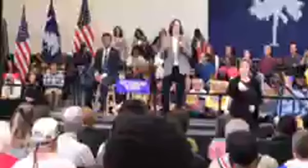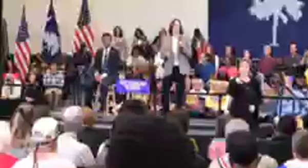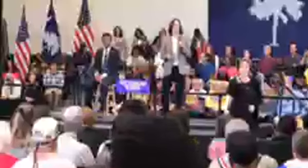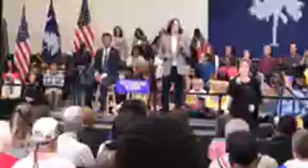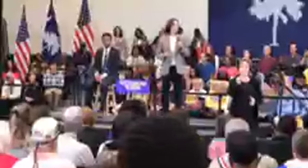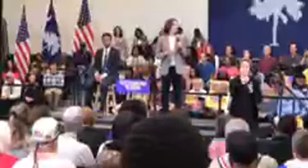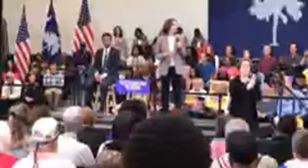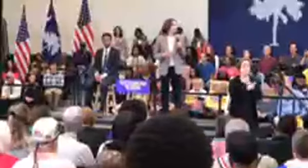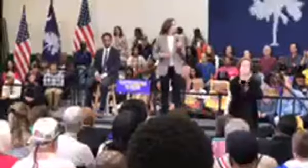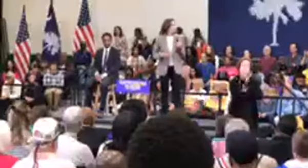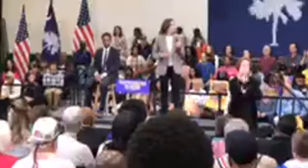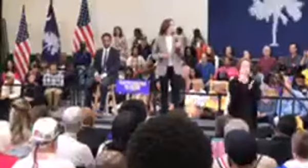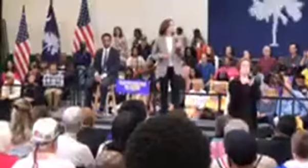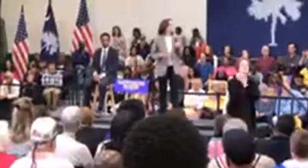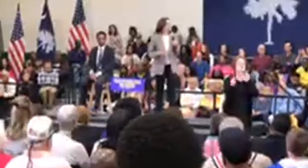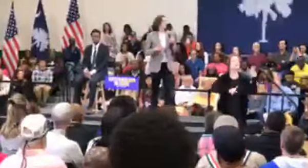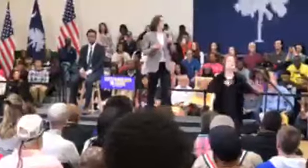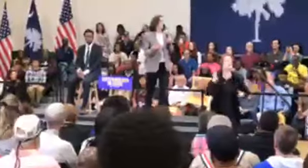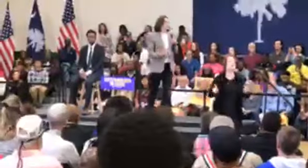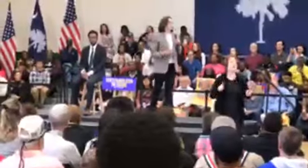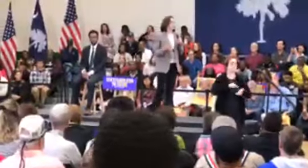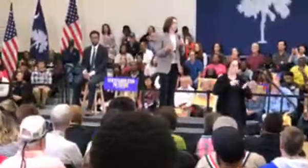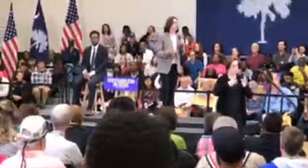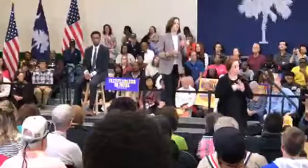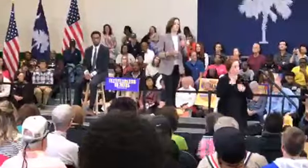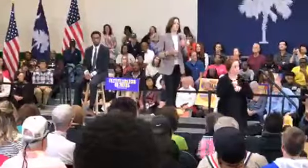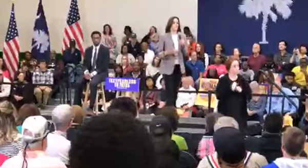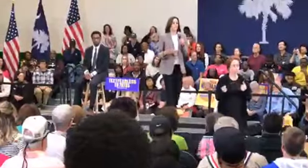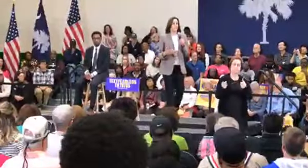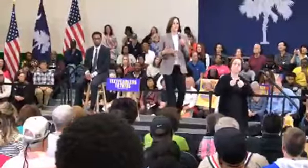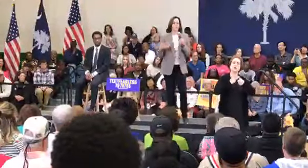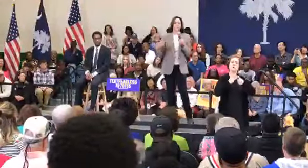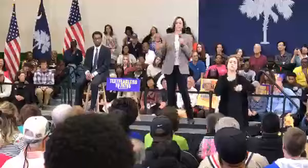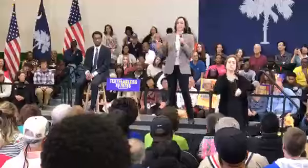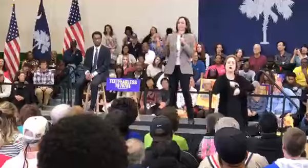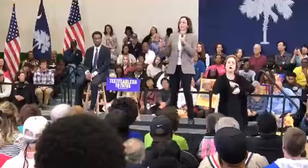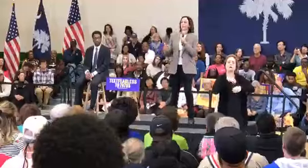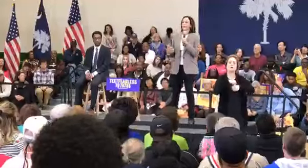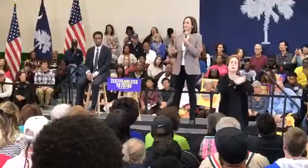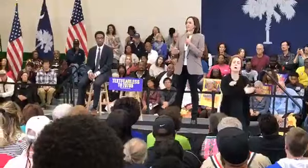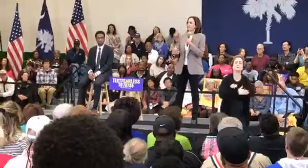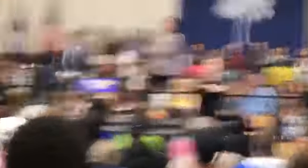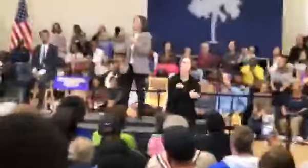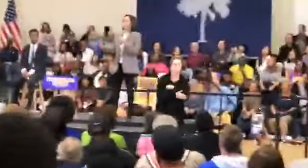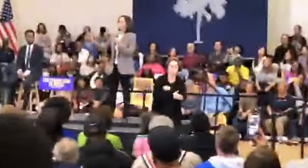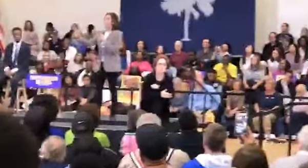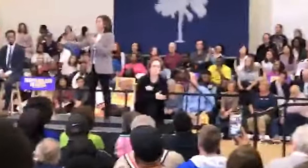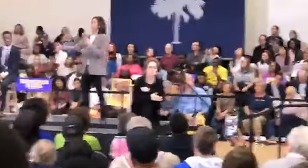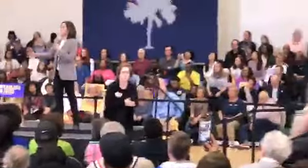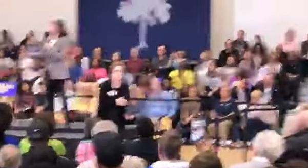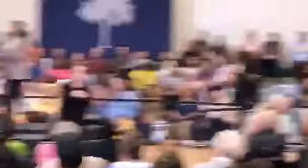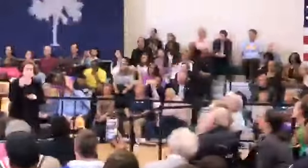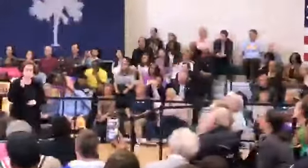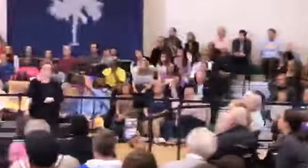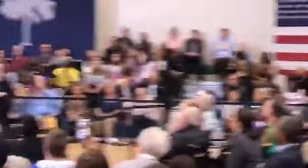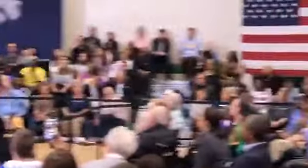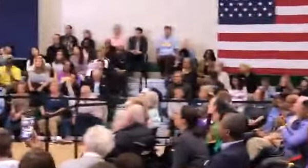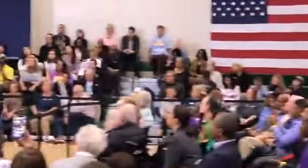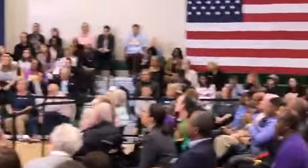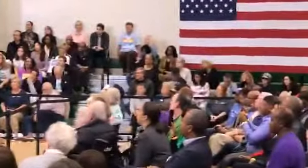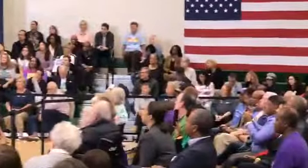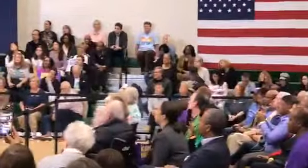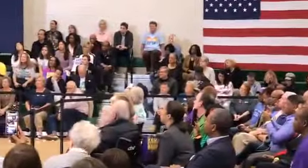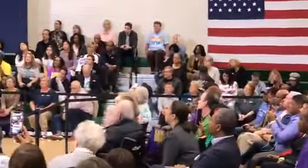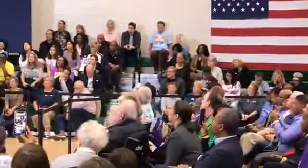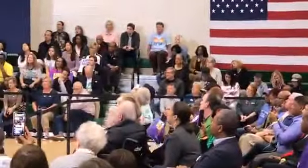people, that meant creating some of the first in the nation initiatives around young men in particular who had been